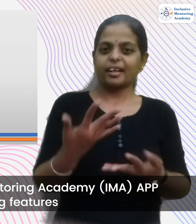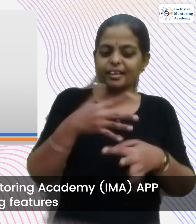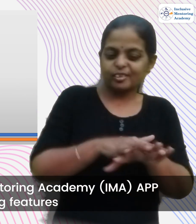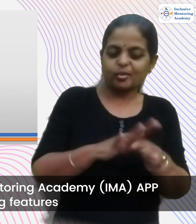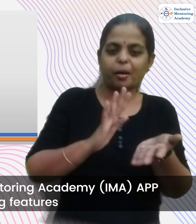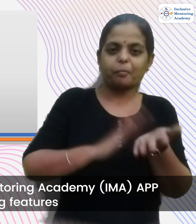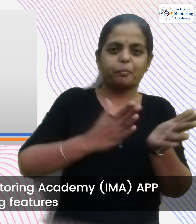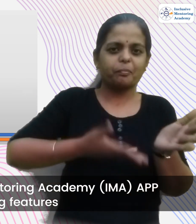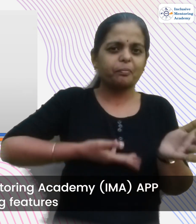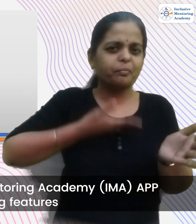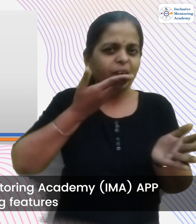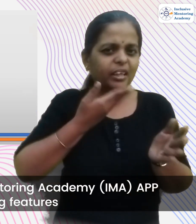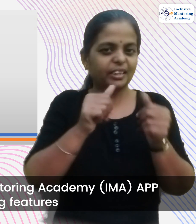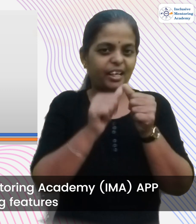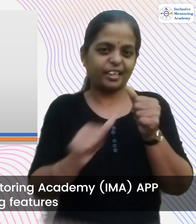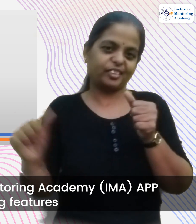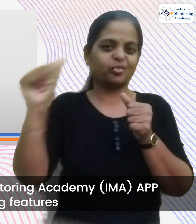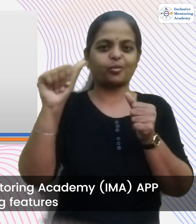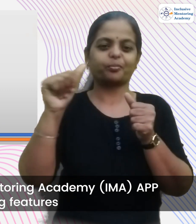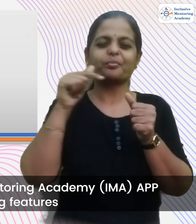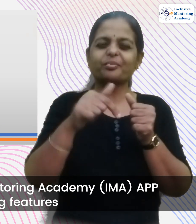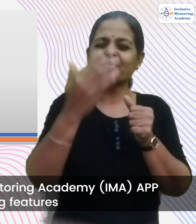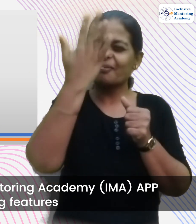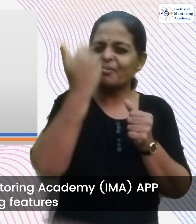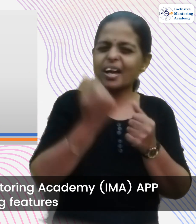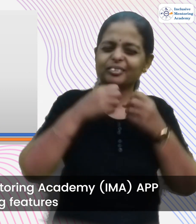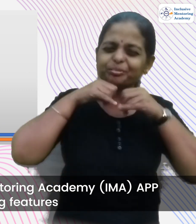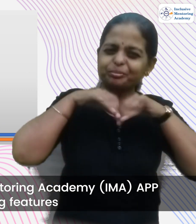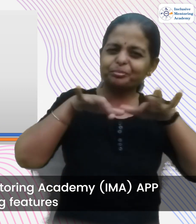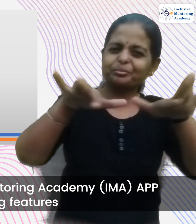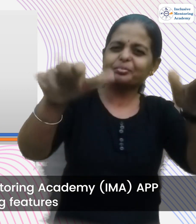Introducing our Inclusive Mentoring Academy, IMA, app with following features.